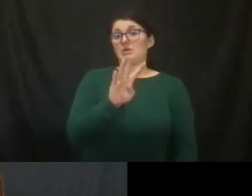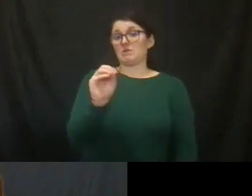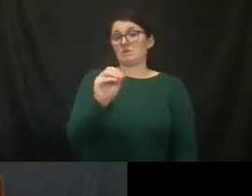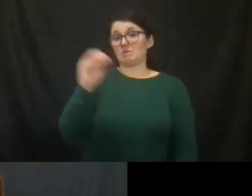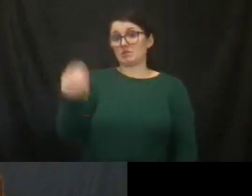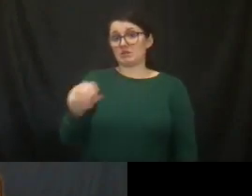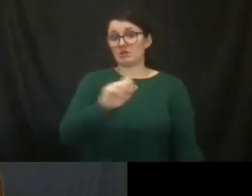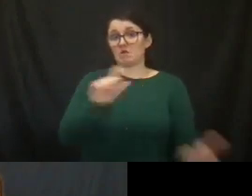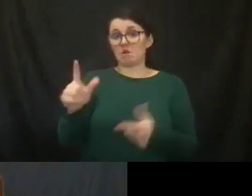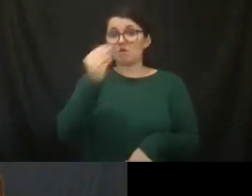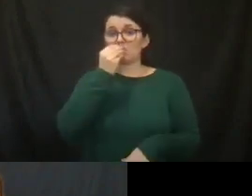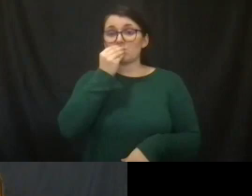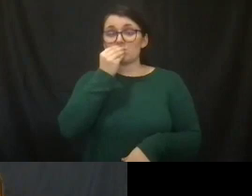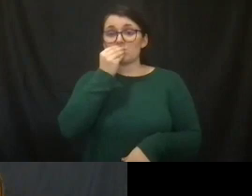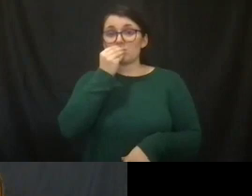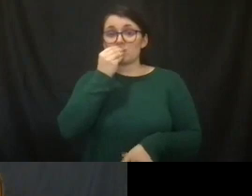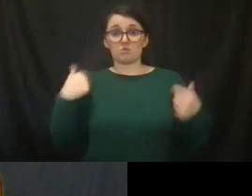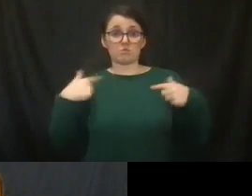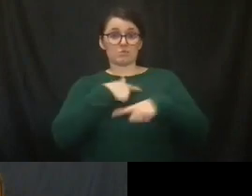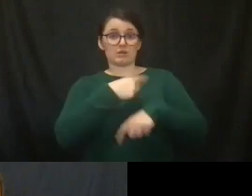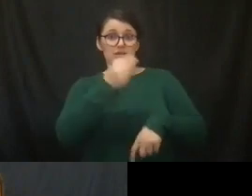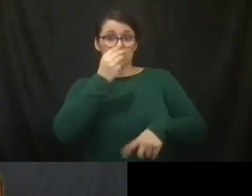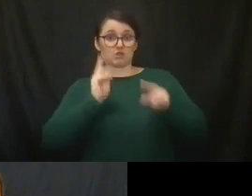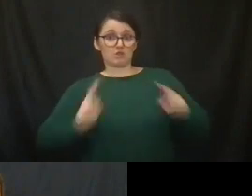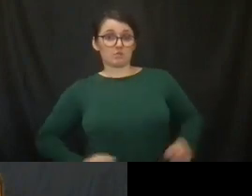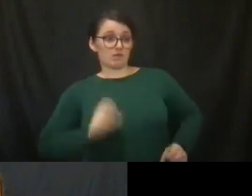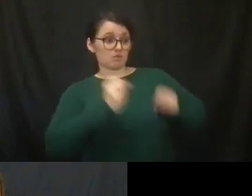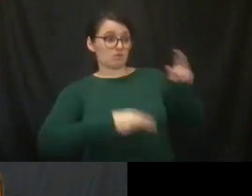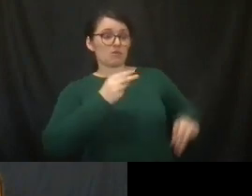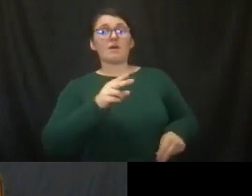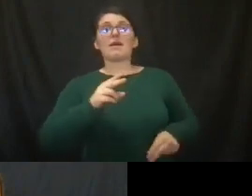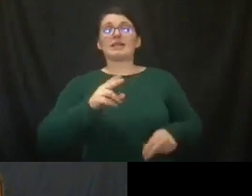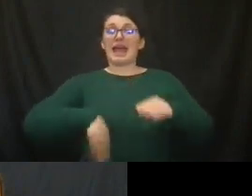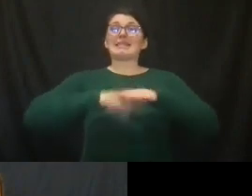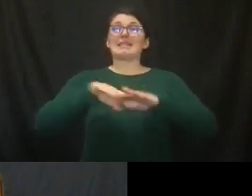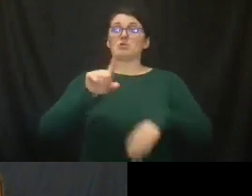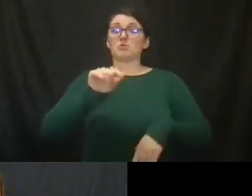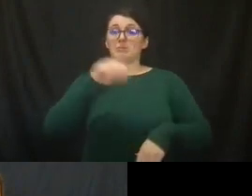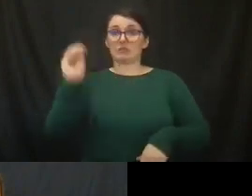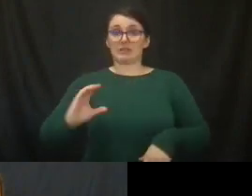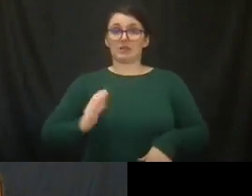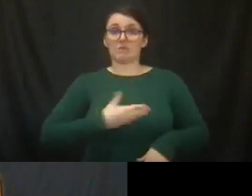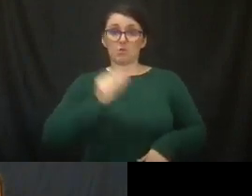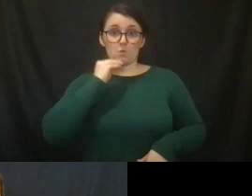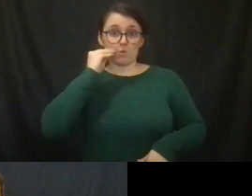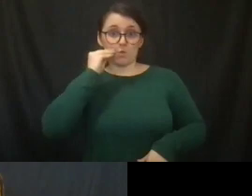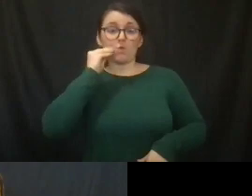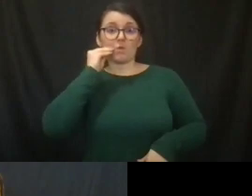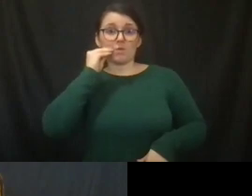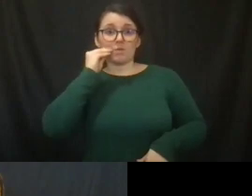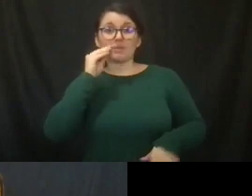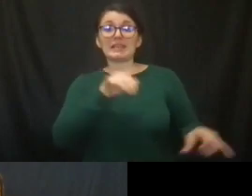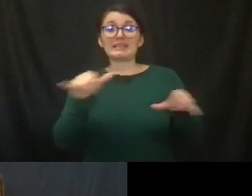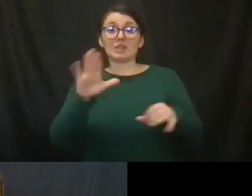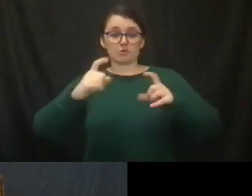of all food is wasted, and we humans throw away at least 20% of our own. It's like taking your plate and breaking it